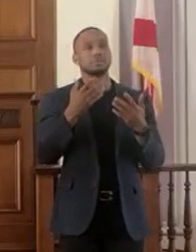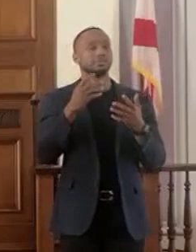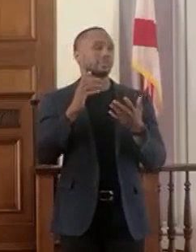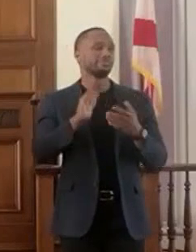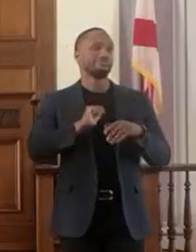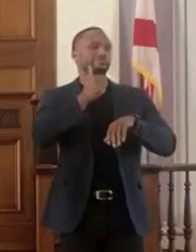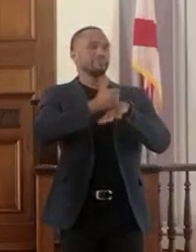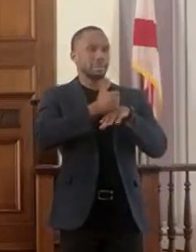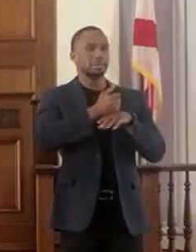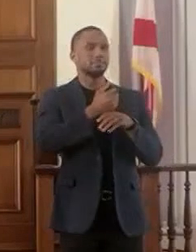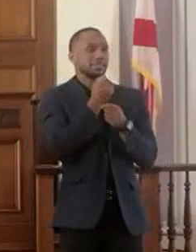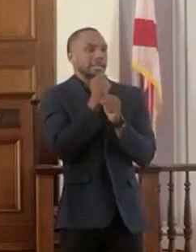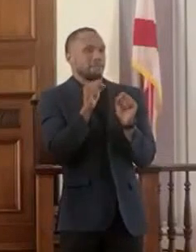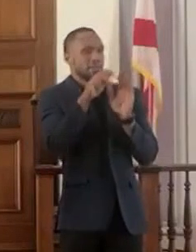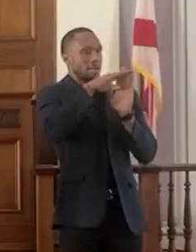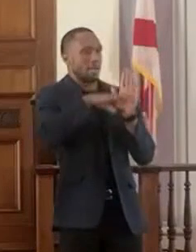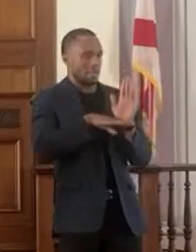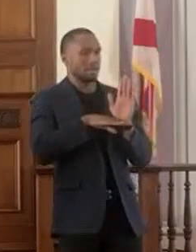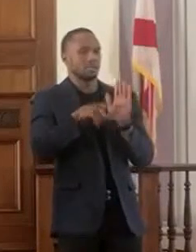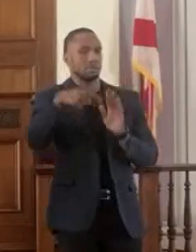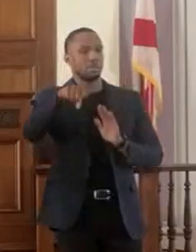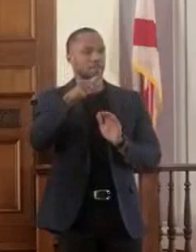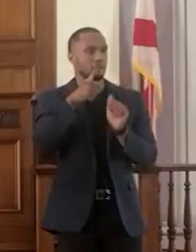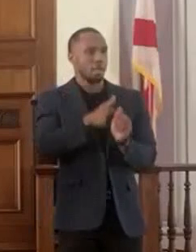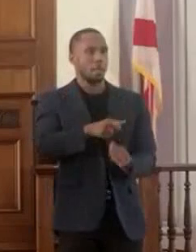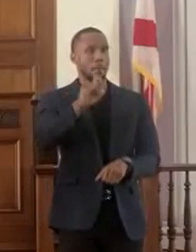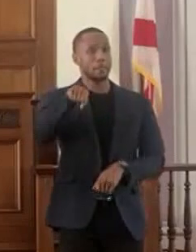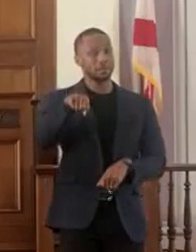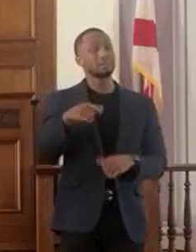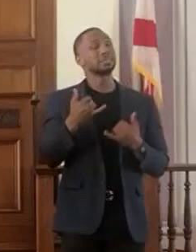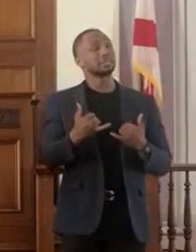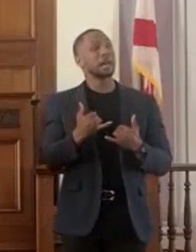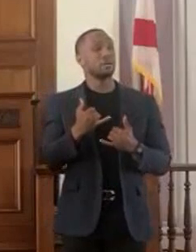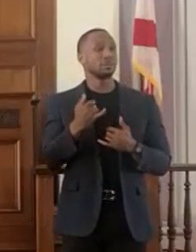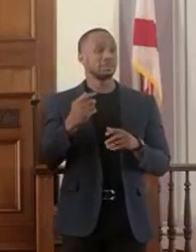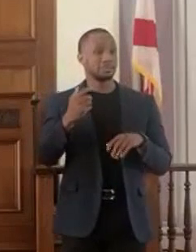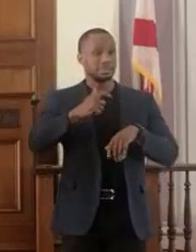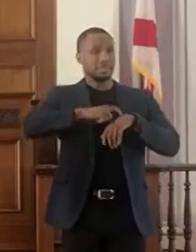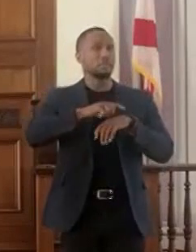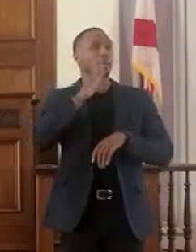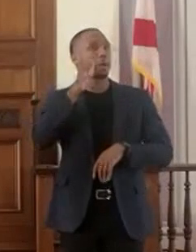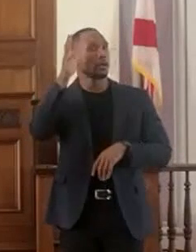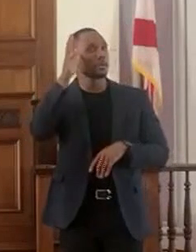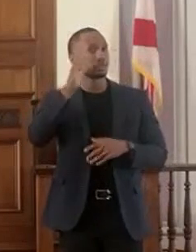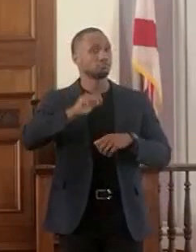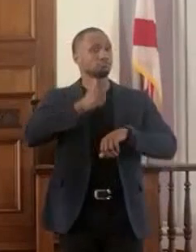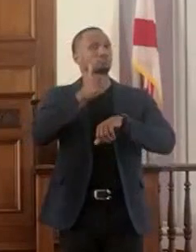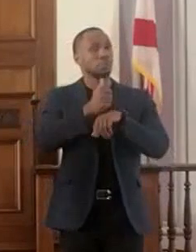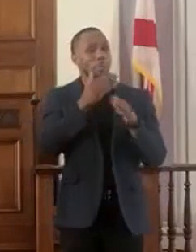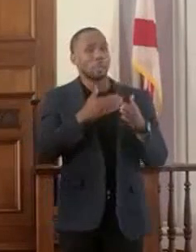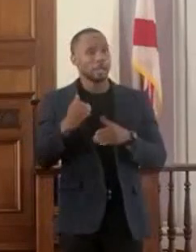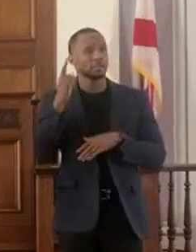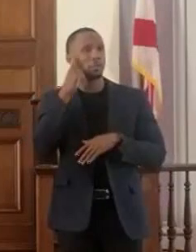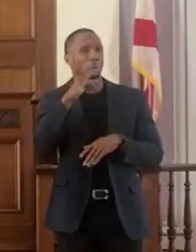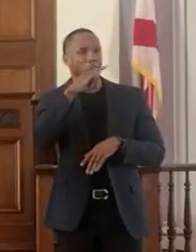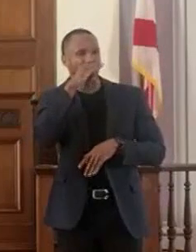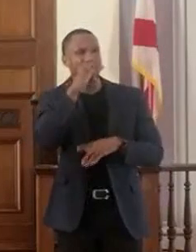follow. It's also about time for parents to start finalizing plans for their kids to go to summer